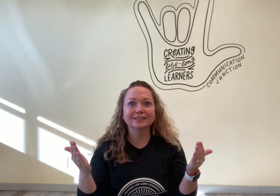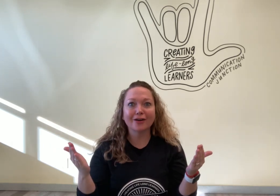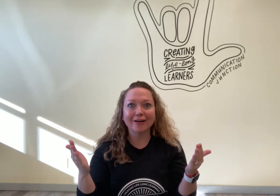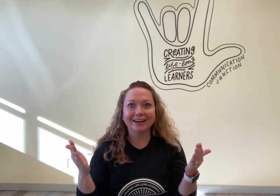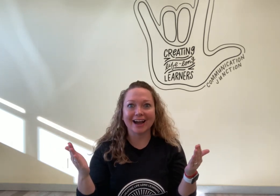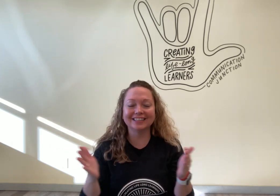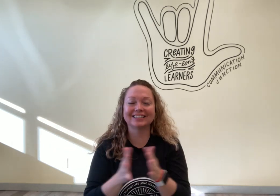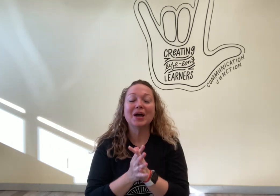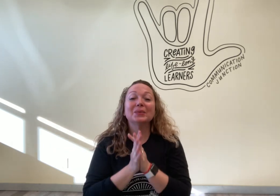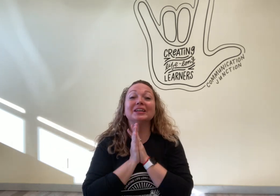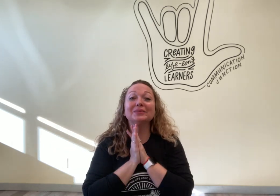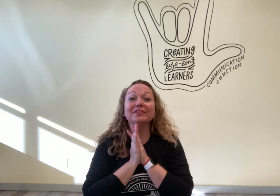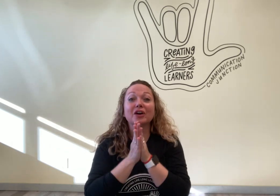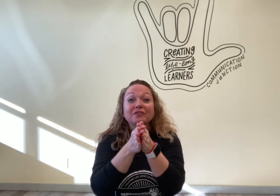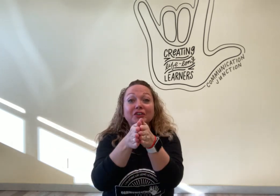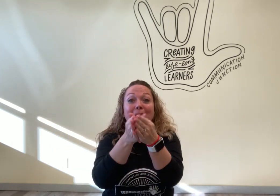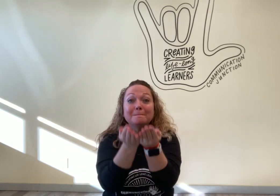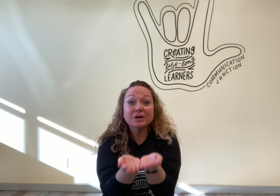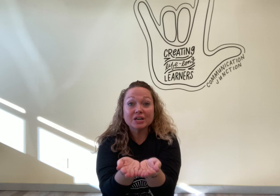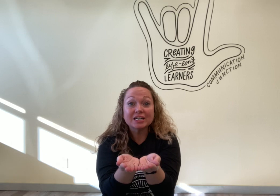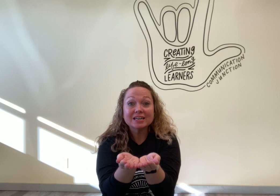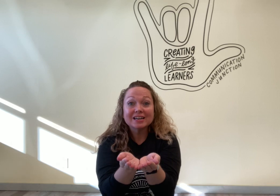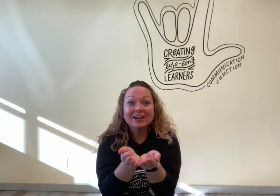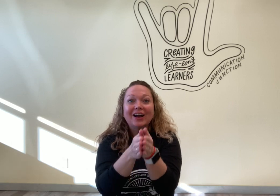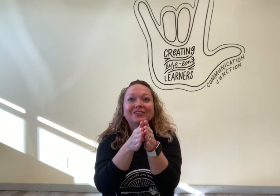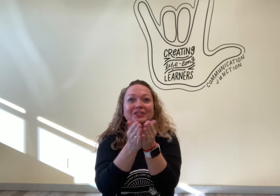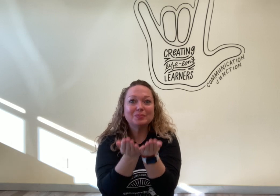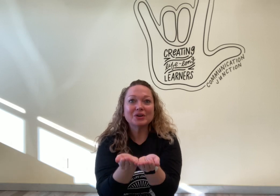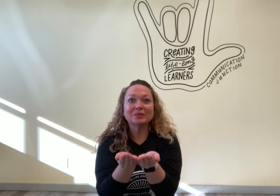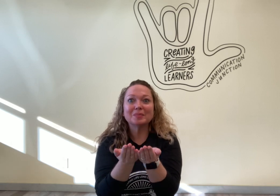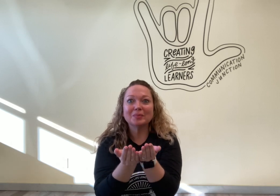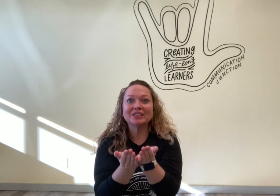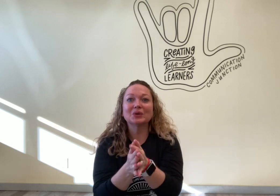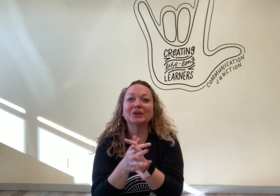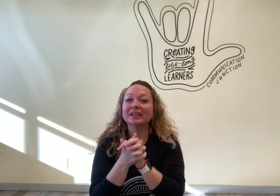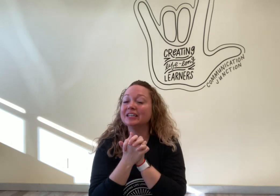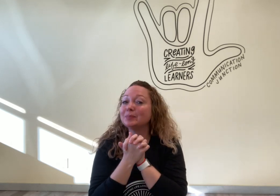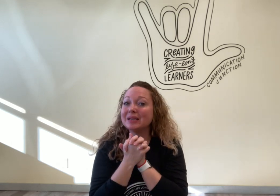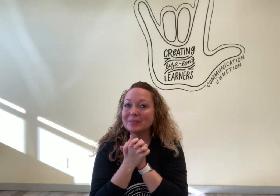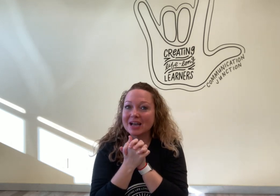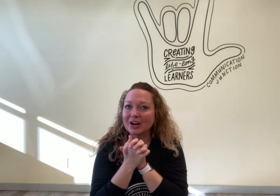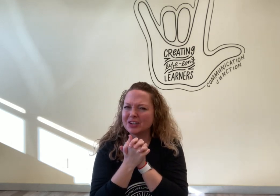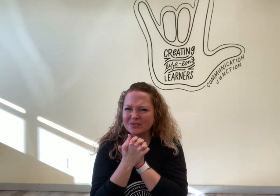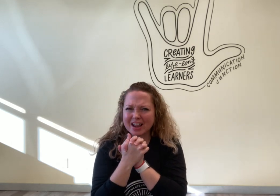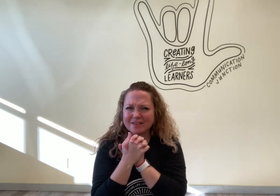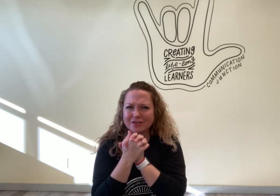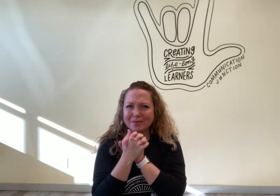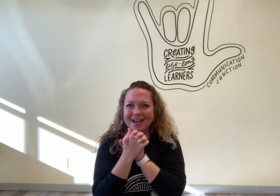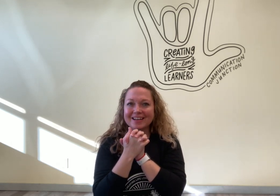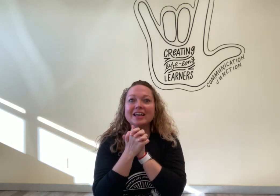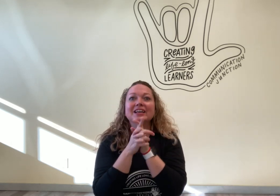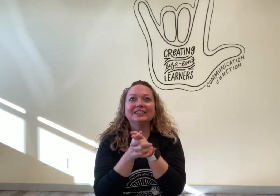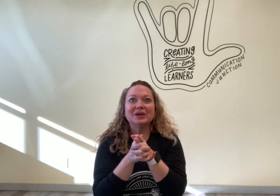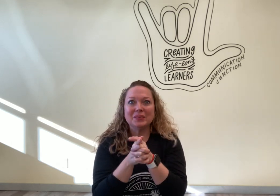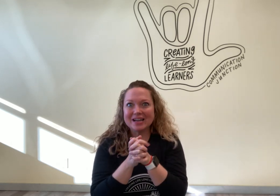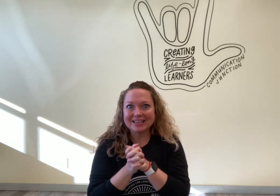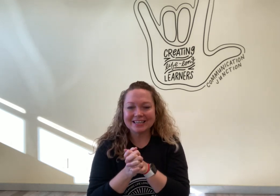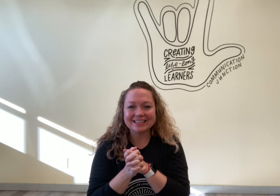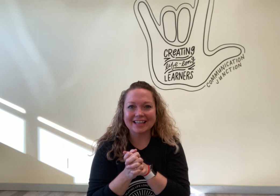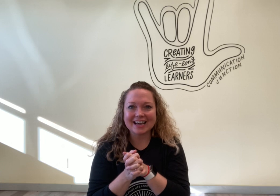Sorry, guys. We're getting ready for our first book. Our first book, and remember, it's Cornelius P. Mudd. Are you ready for bed? So we gotta get into that because it's